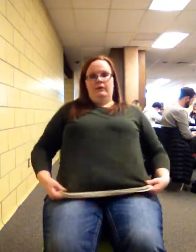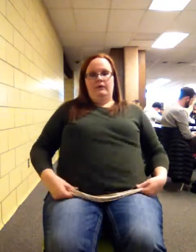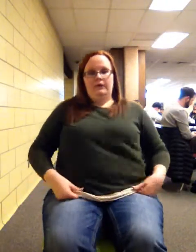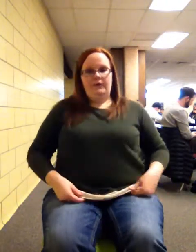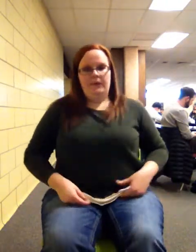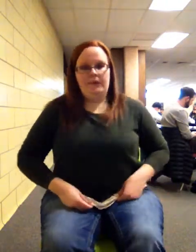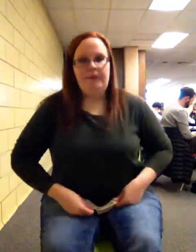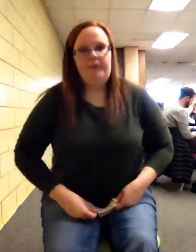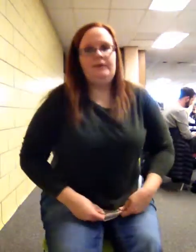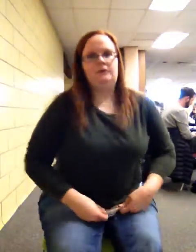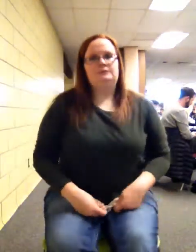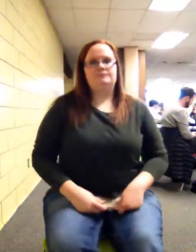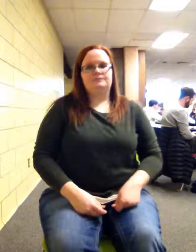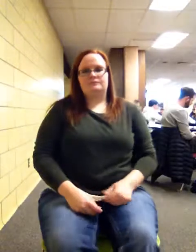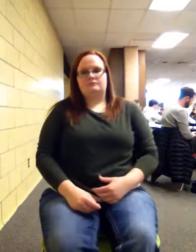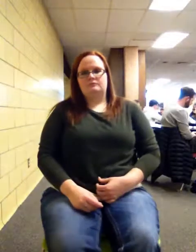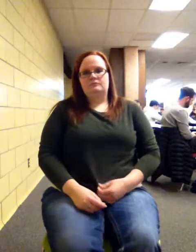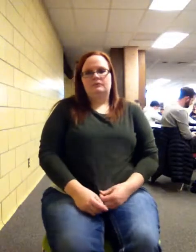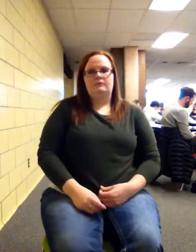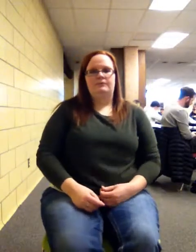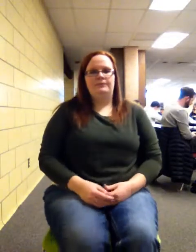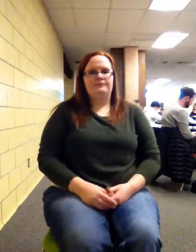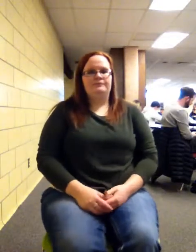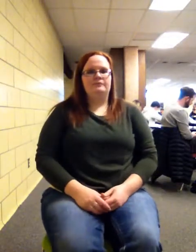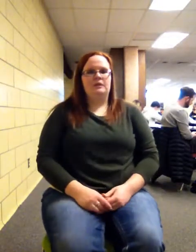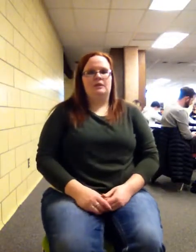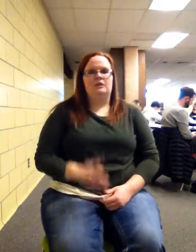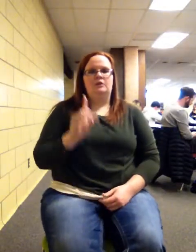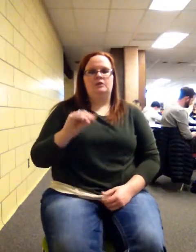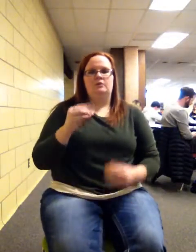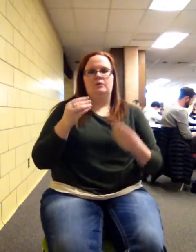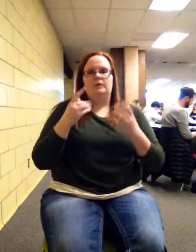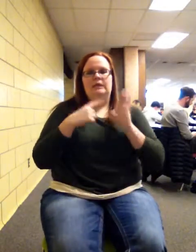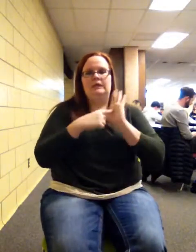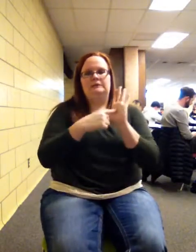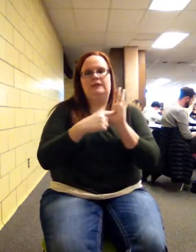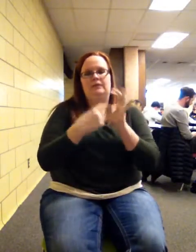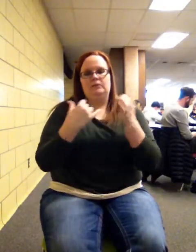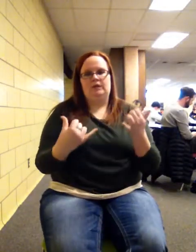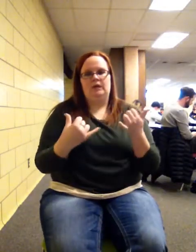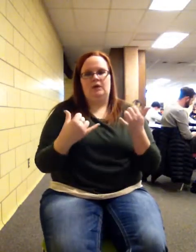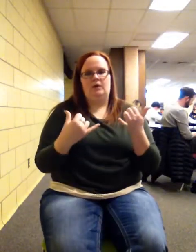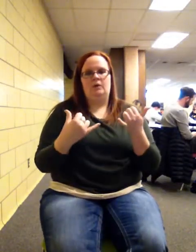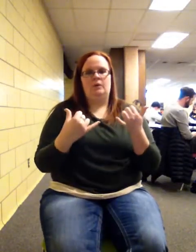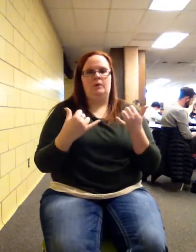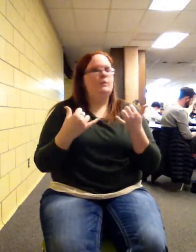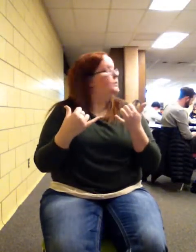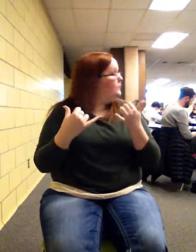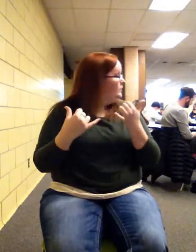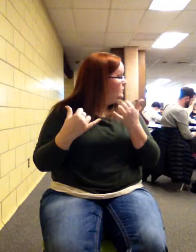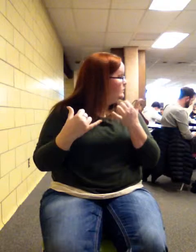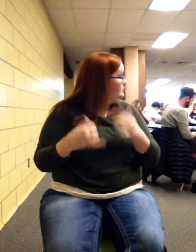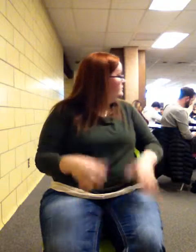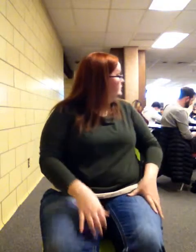But let's do an example now where we put what we would call, I'm just going to say